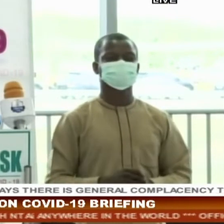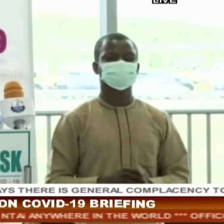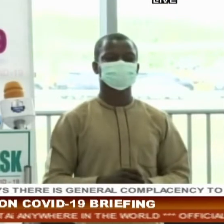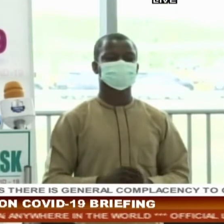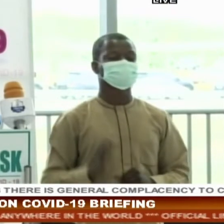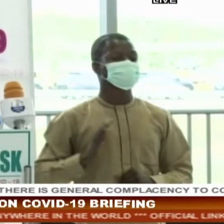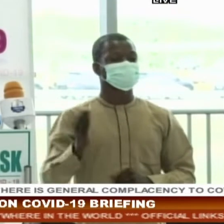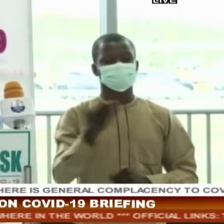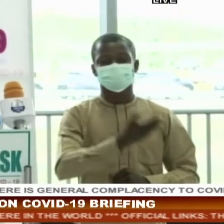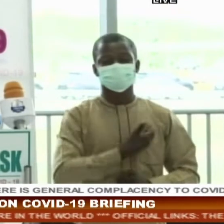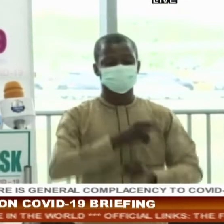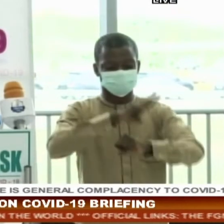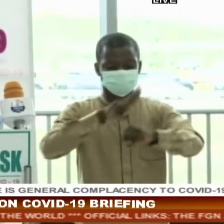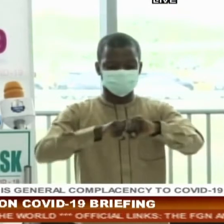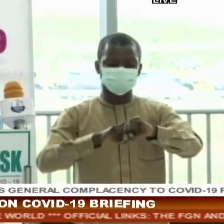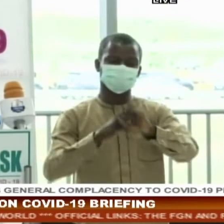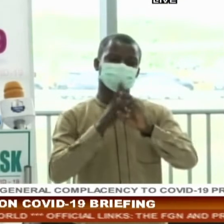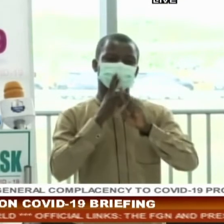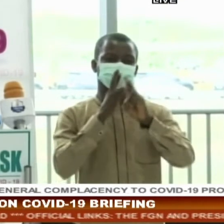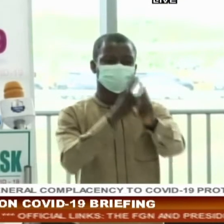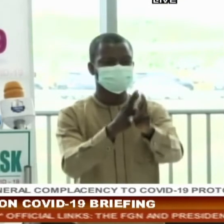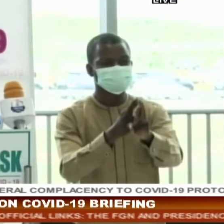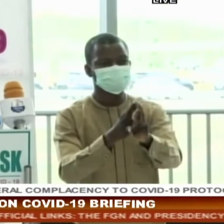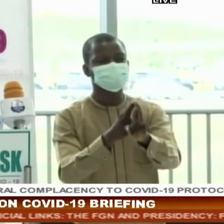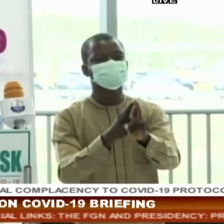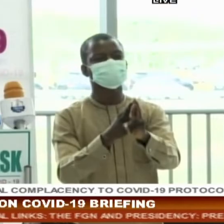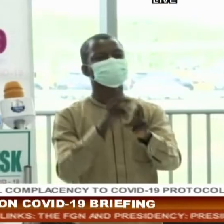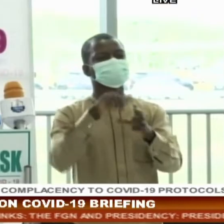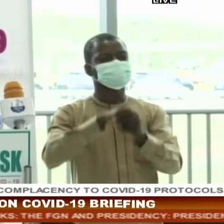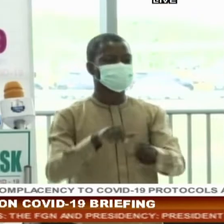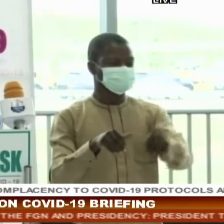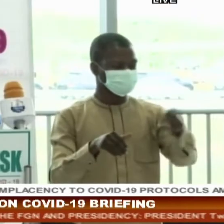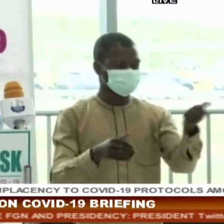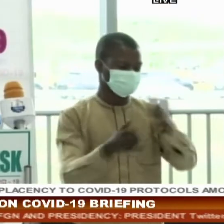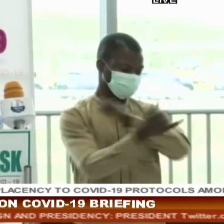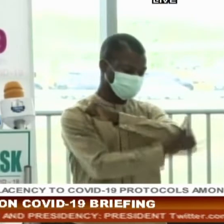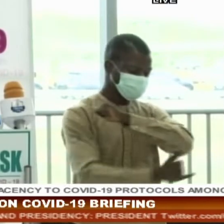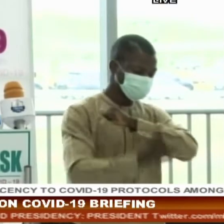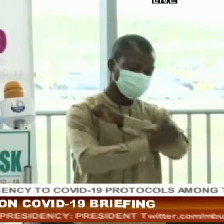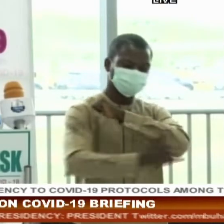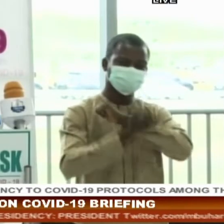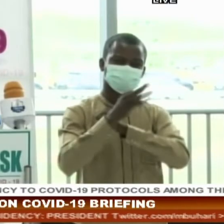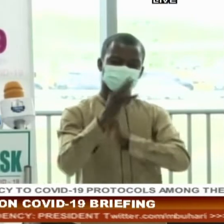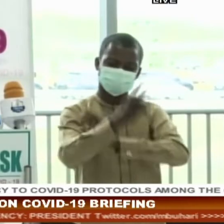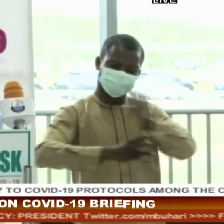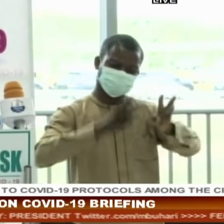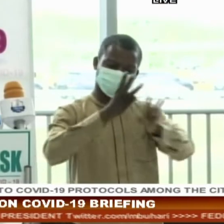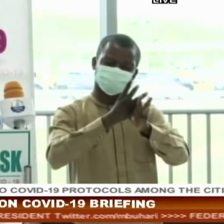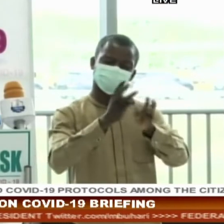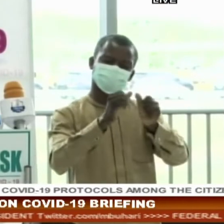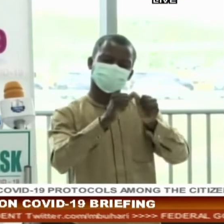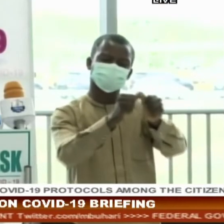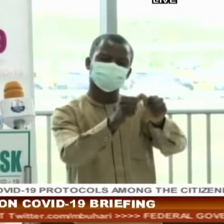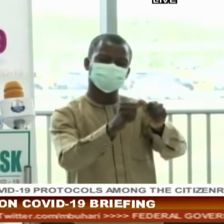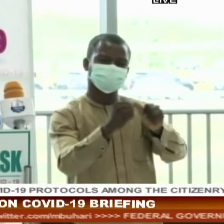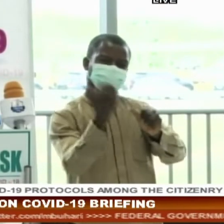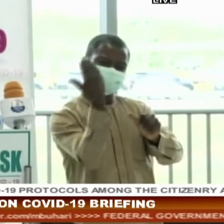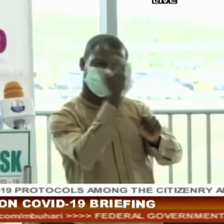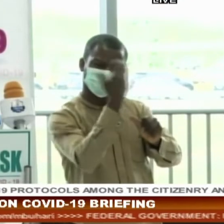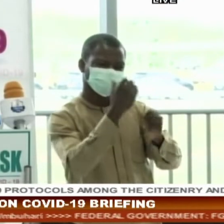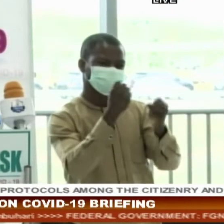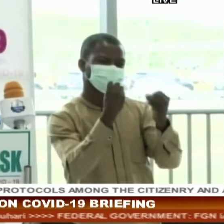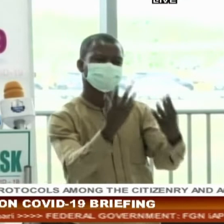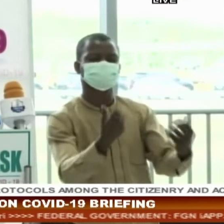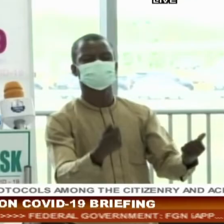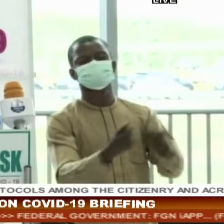our national response, like in other countries of the world, continue to face significant